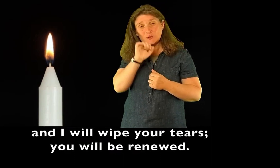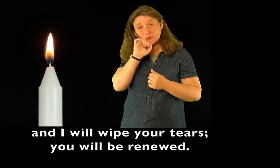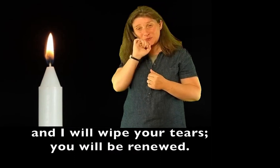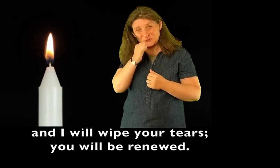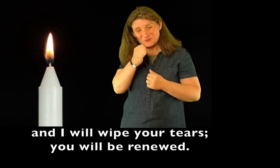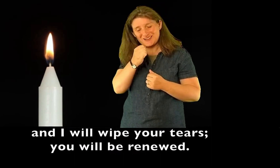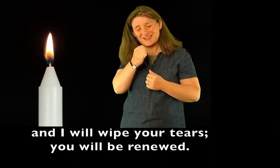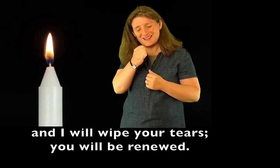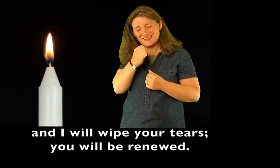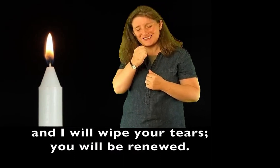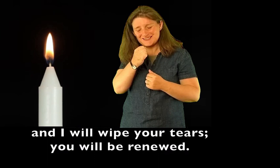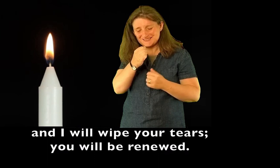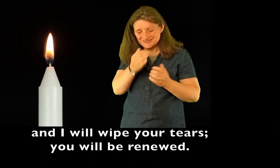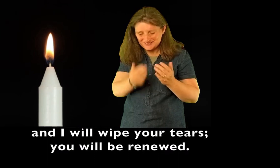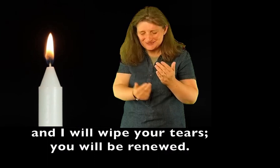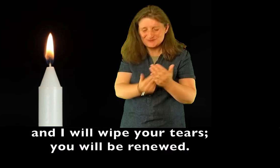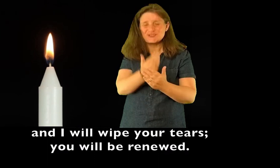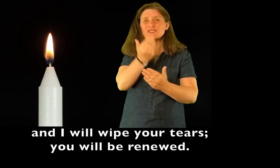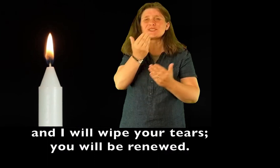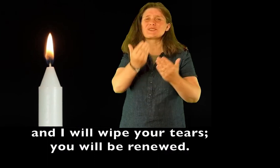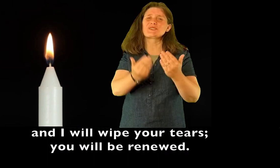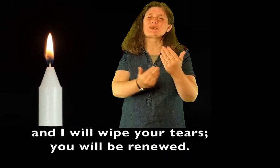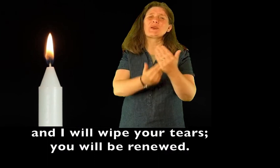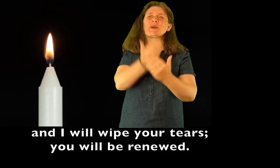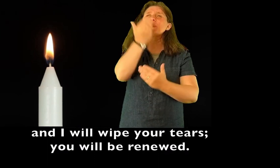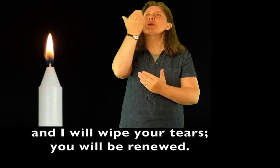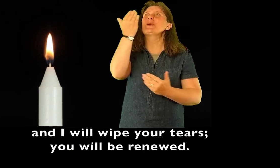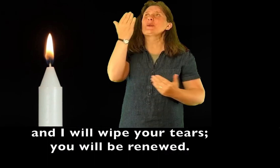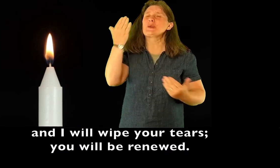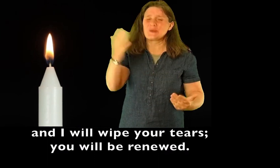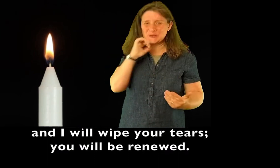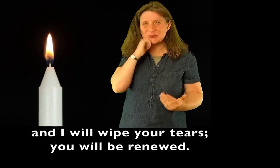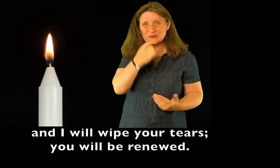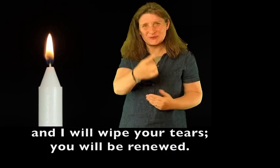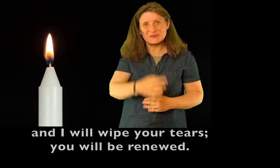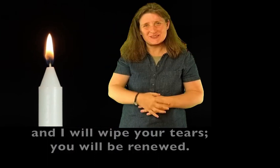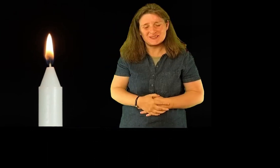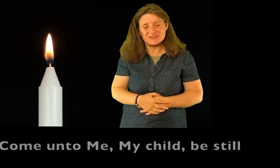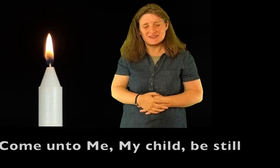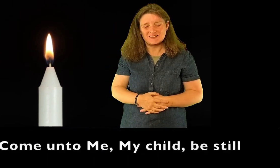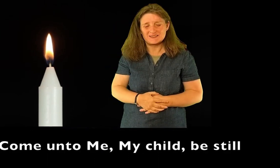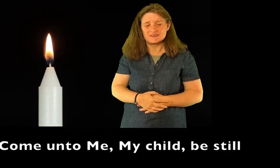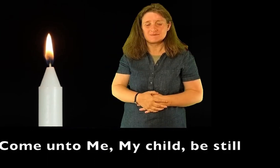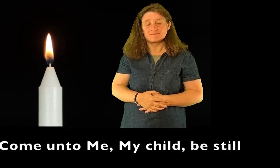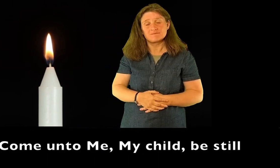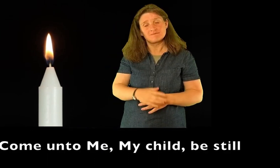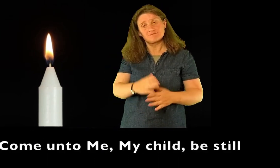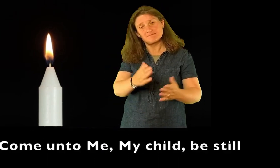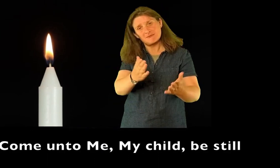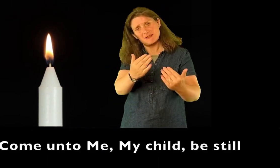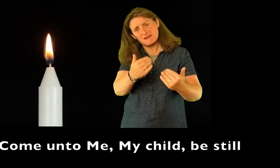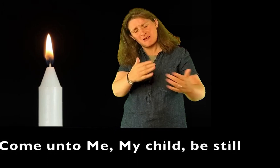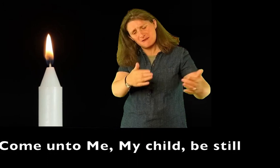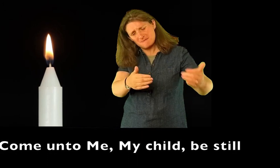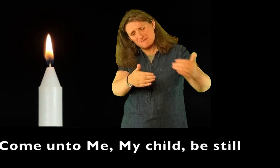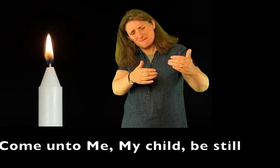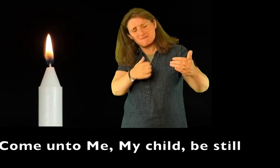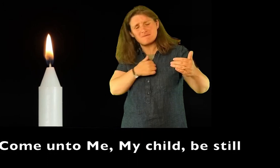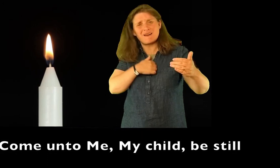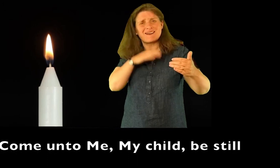be renewed, come unto me, my child,